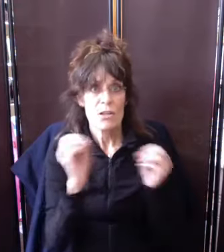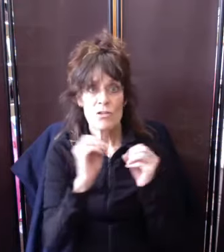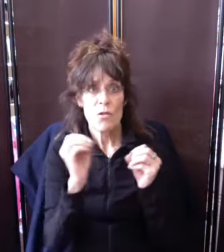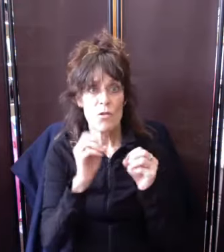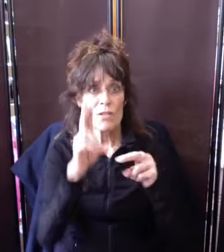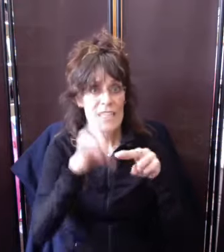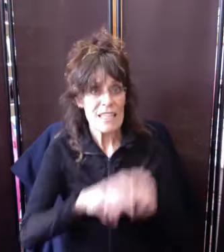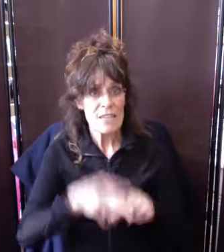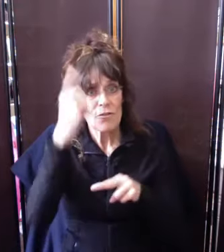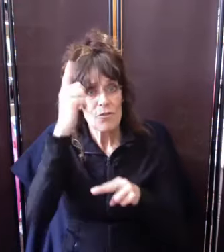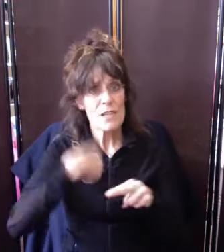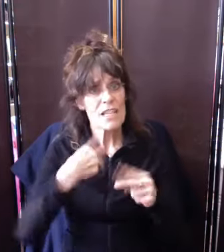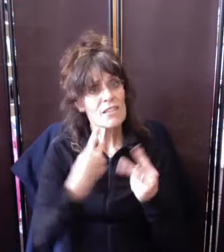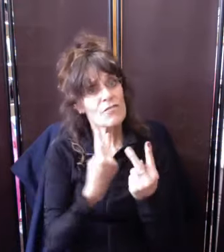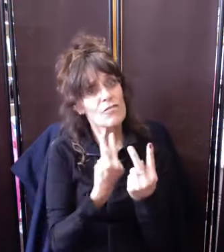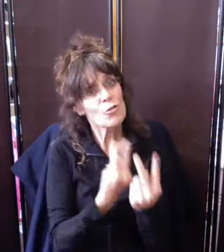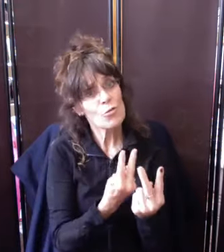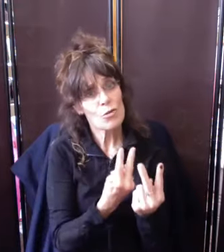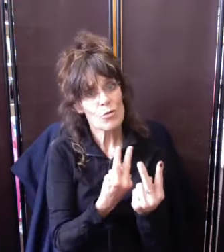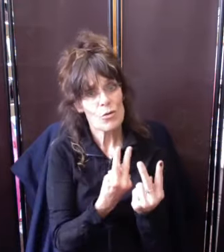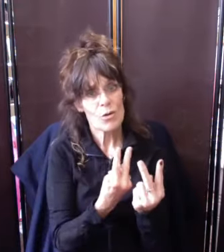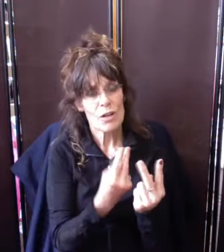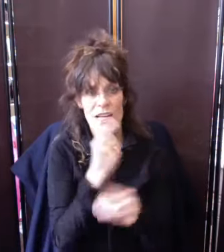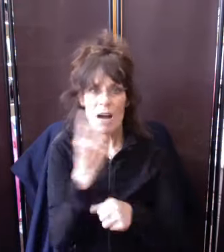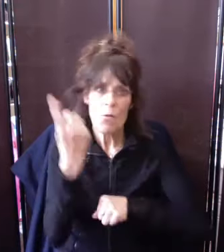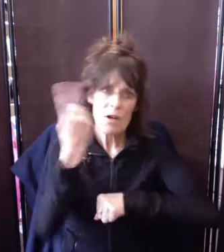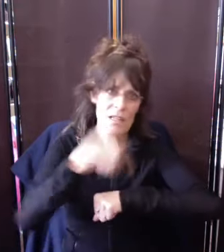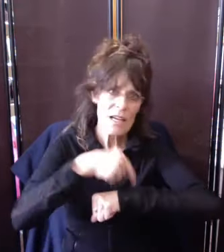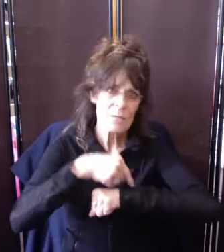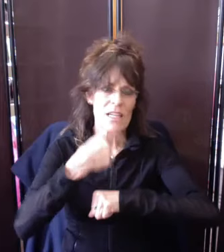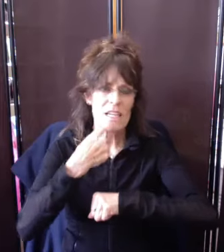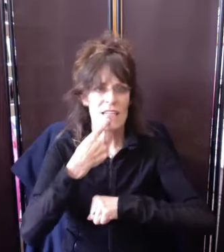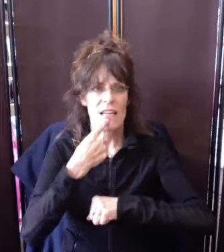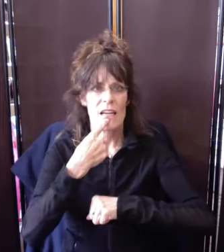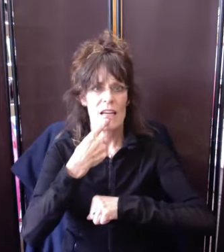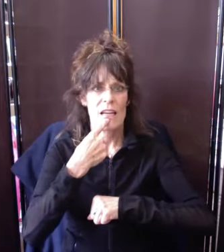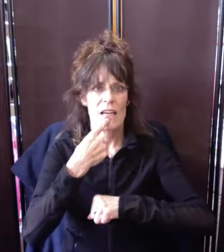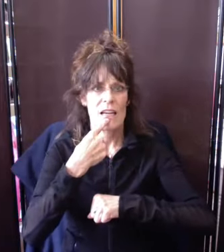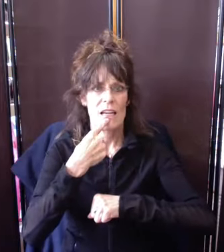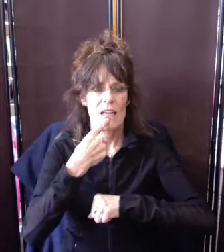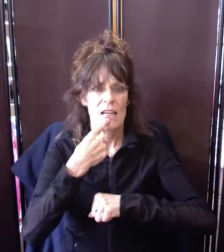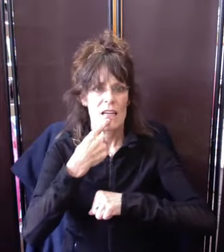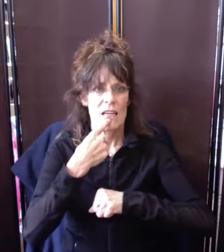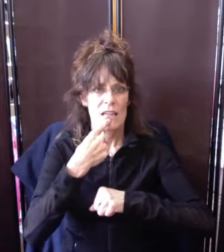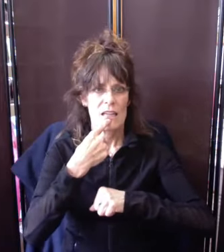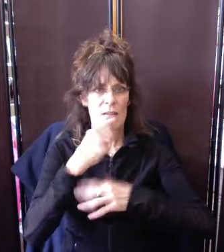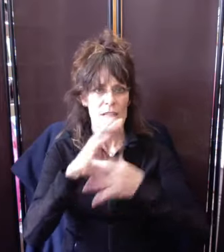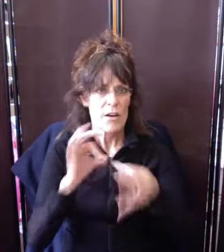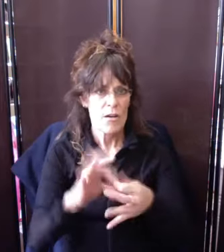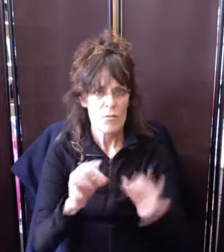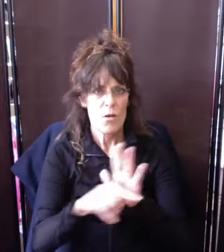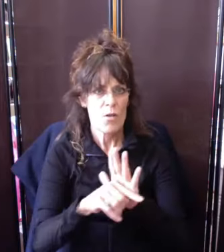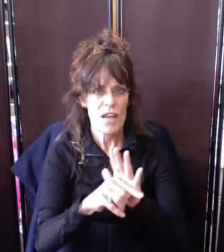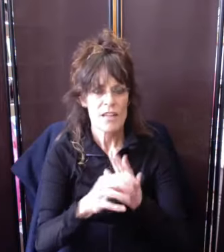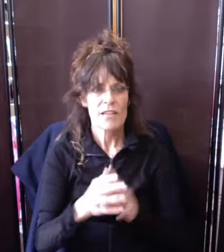all. And not once did I have to say anything horrible. And you know what happened that morning? I went to a meeting of Alcoholics Anonymous